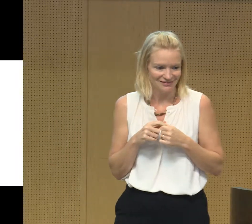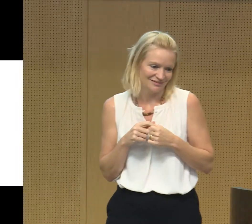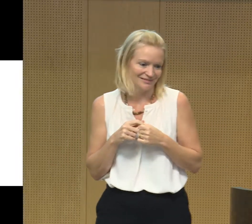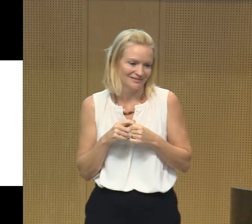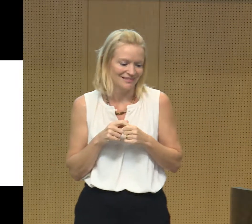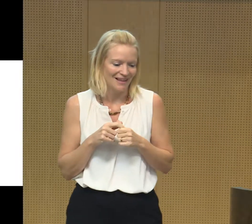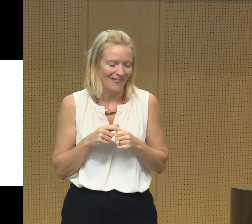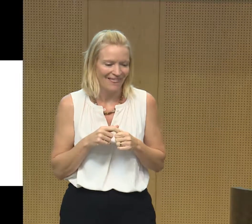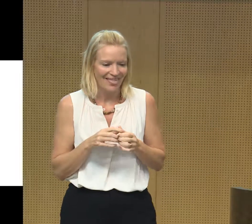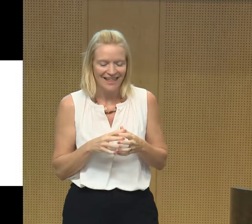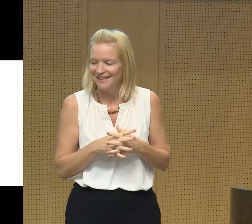It's not.